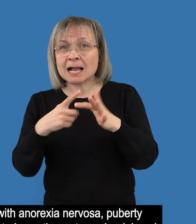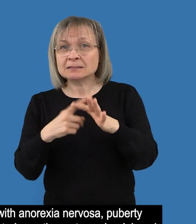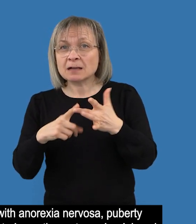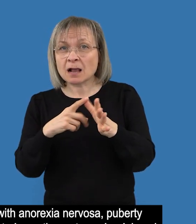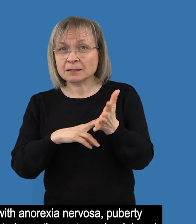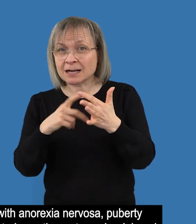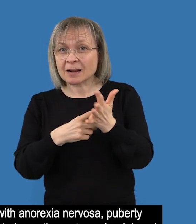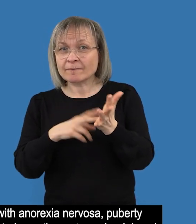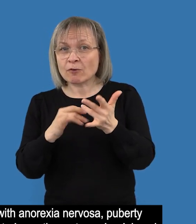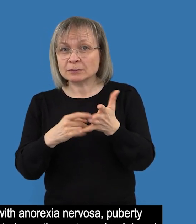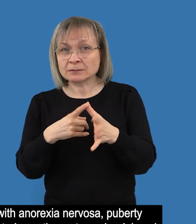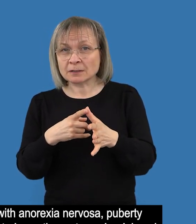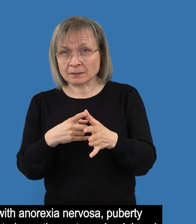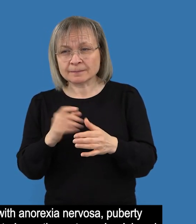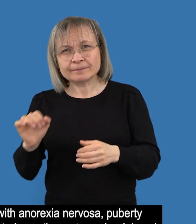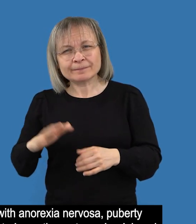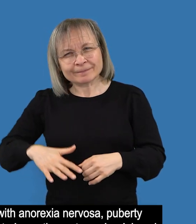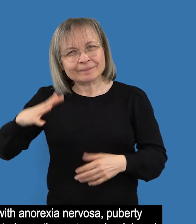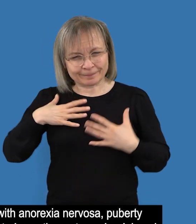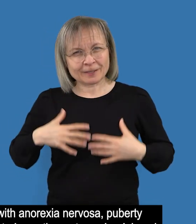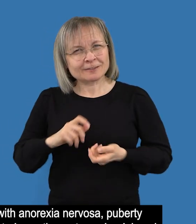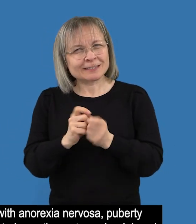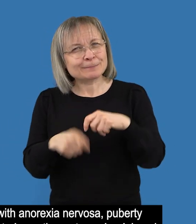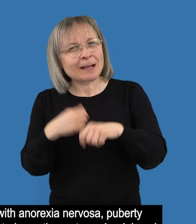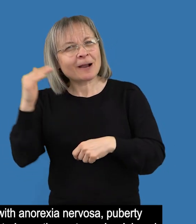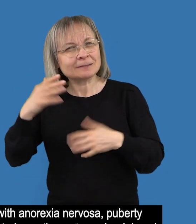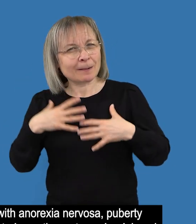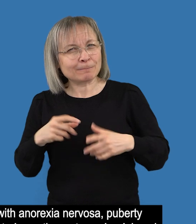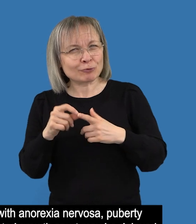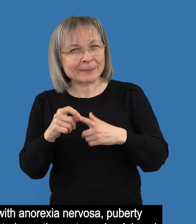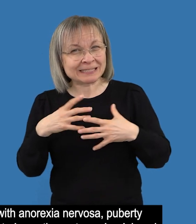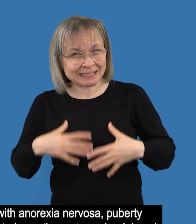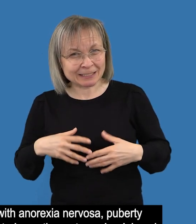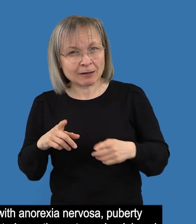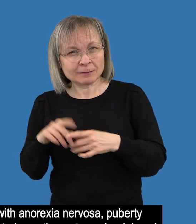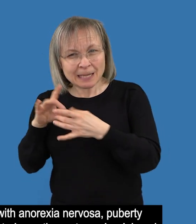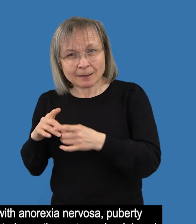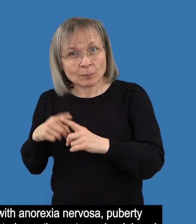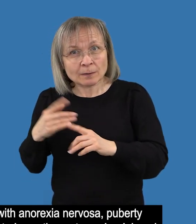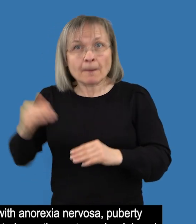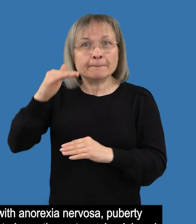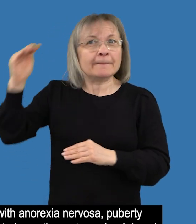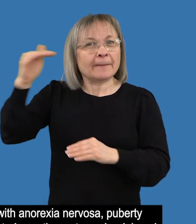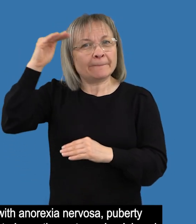In children with anorexia nervosa, puberty and the associated growth spurt may be delayed.